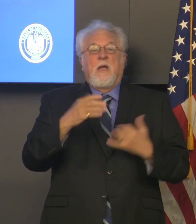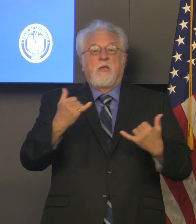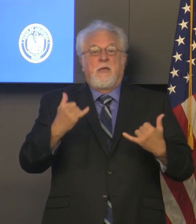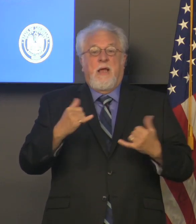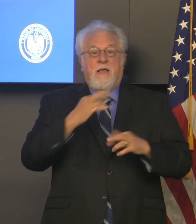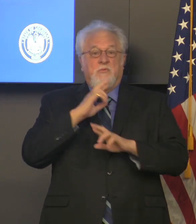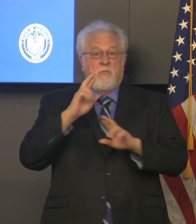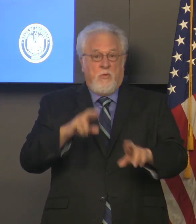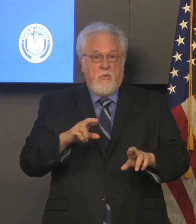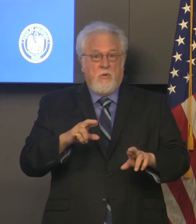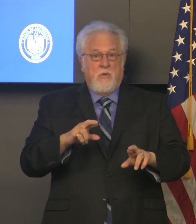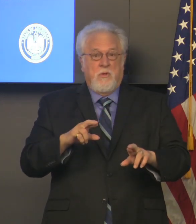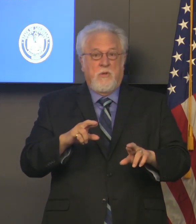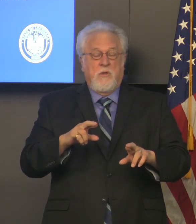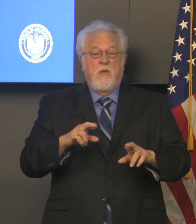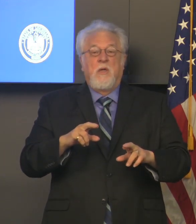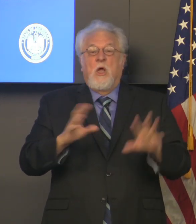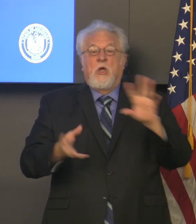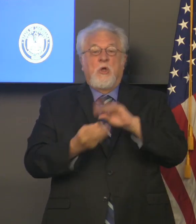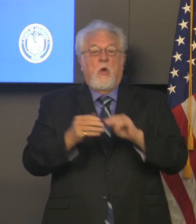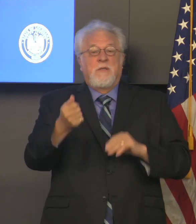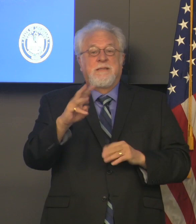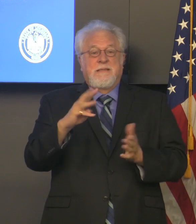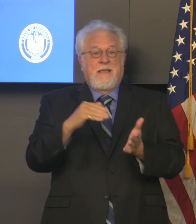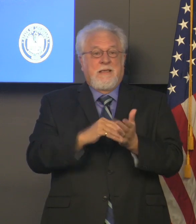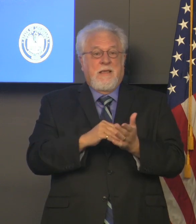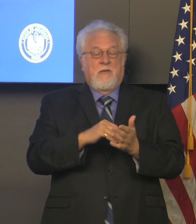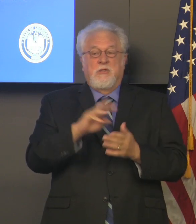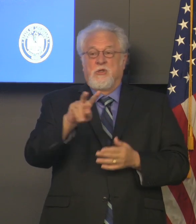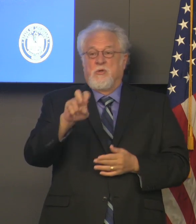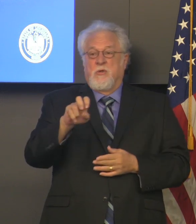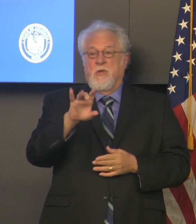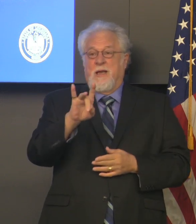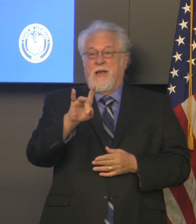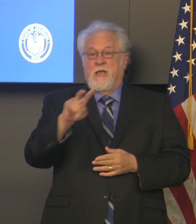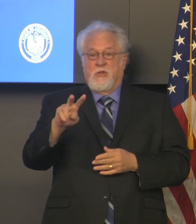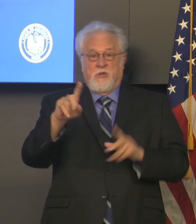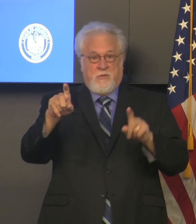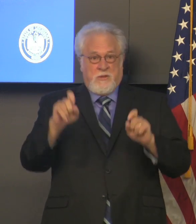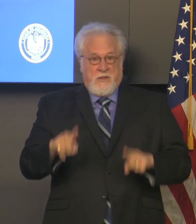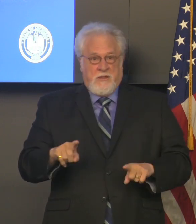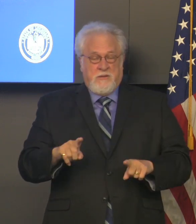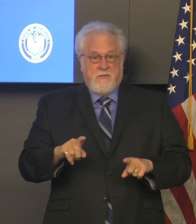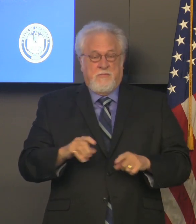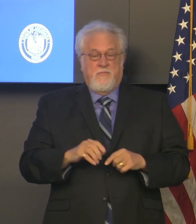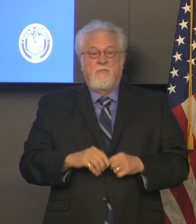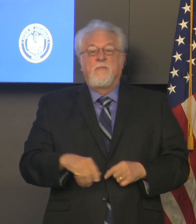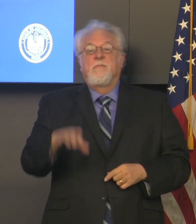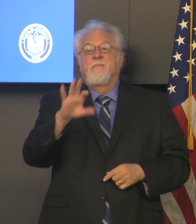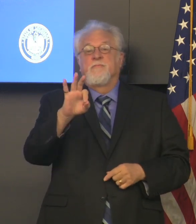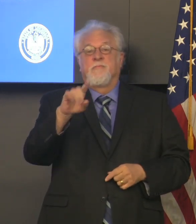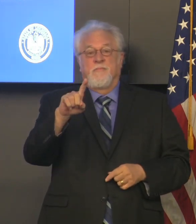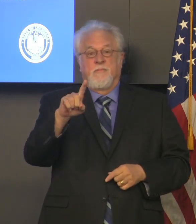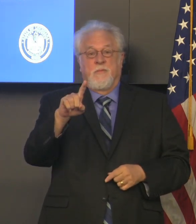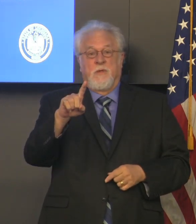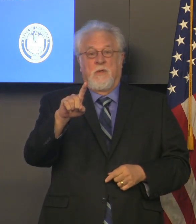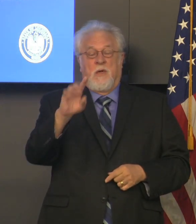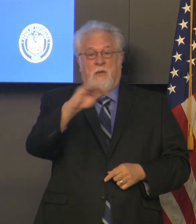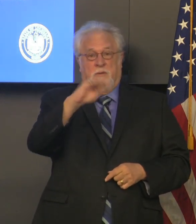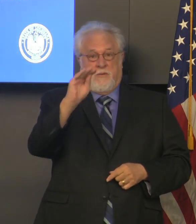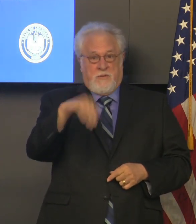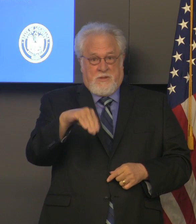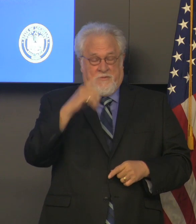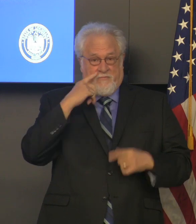Today's report was on a total of 16,282 tests. 91%